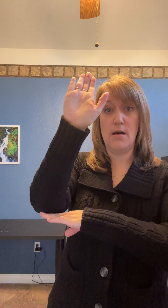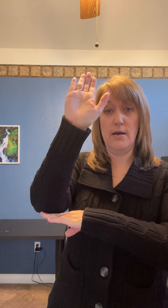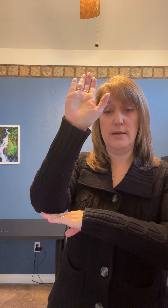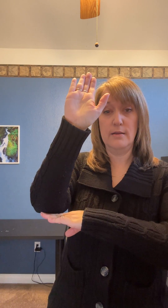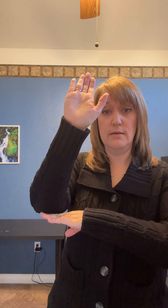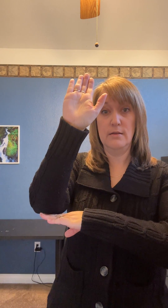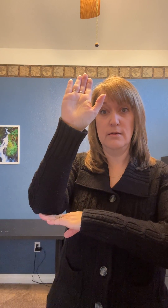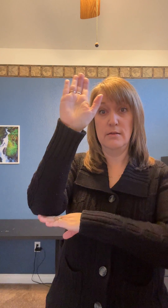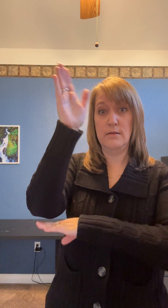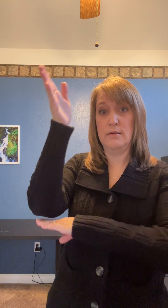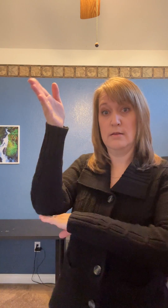God.